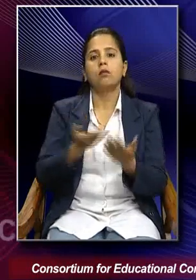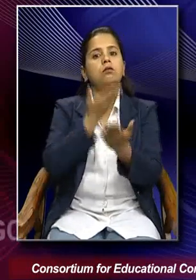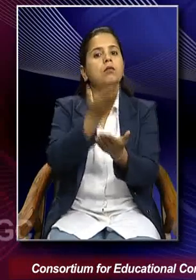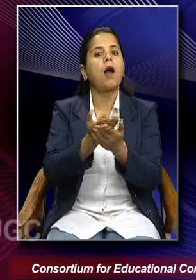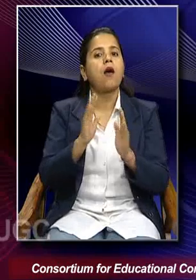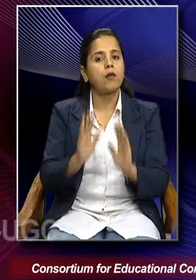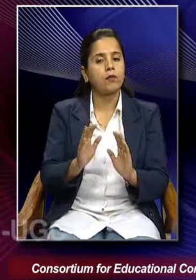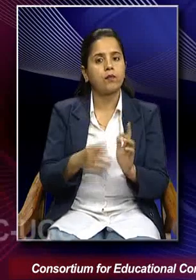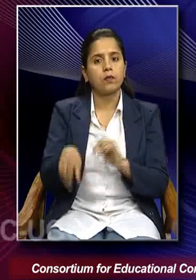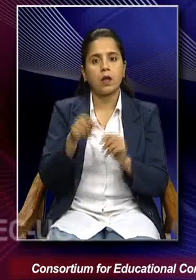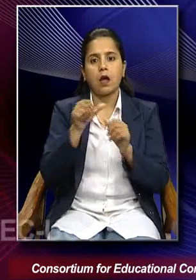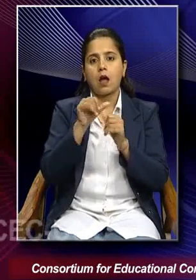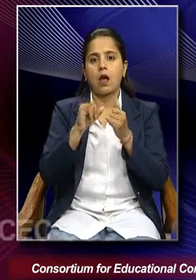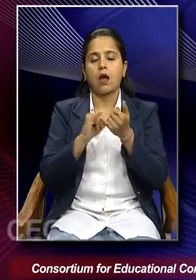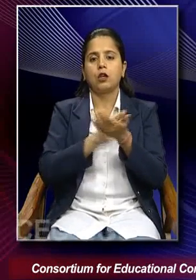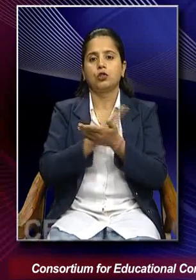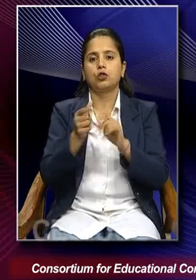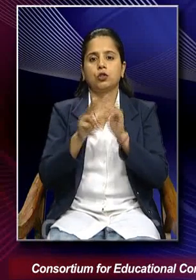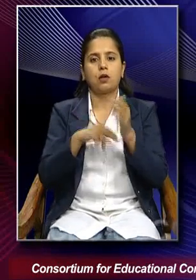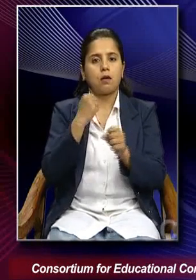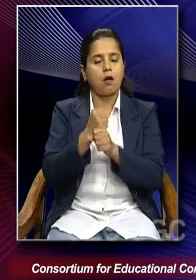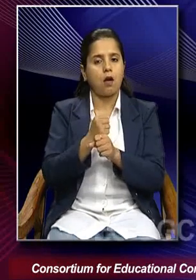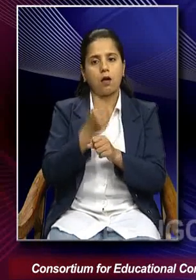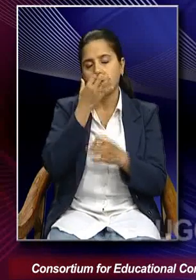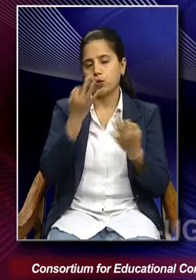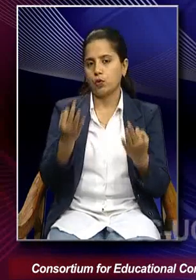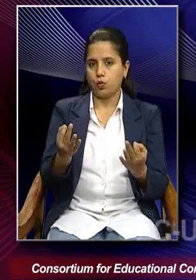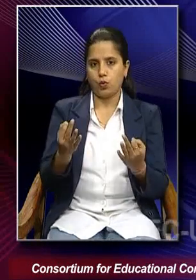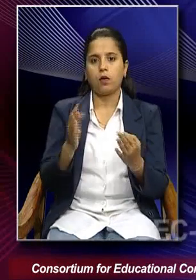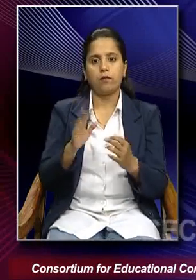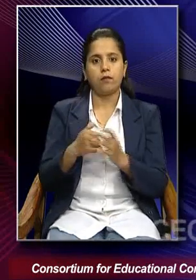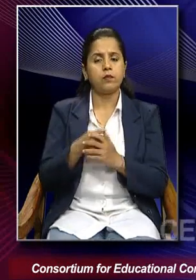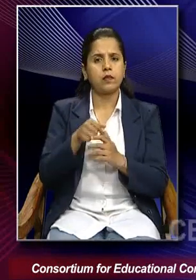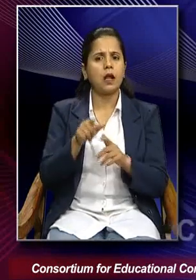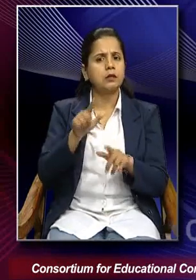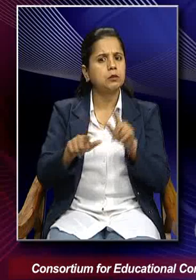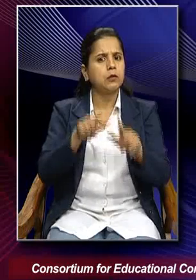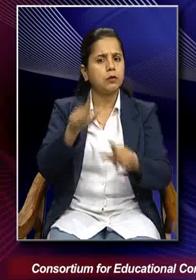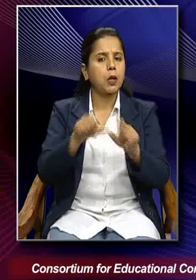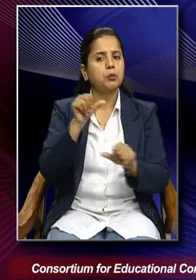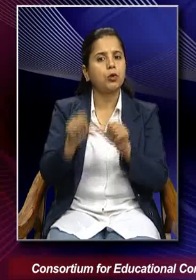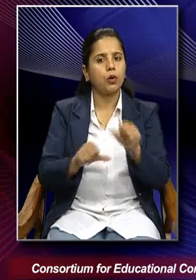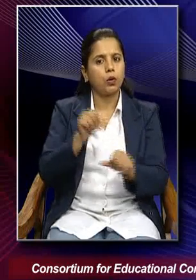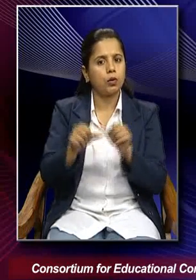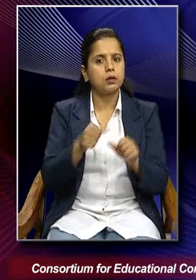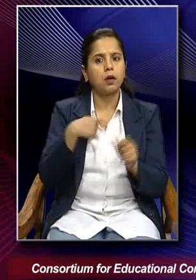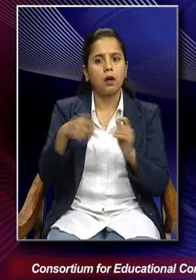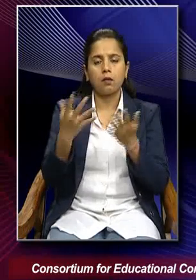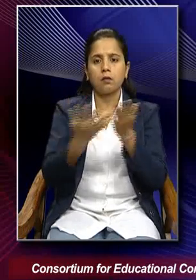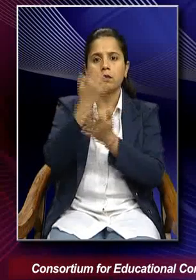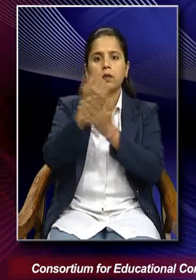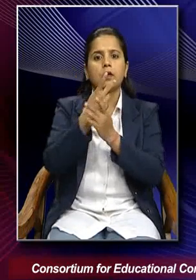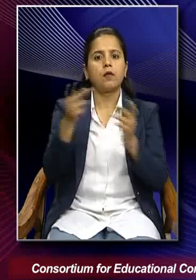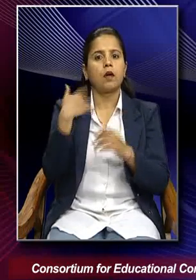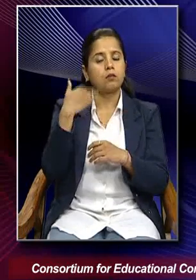known as Ashtanga Yoga, which is a step-by-step process of attaining